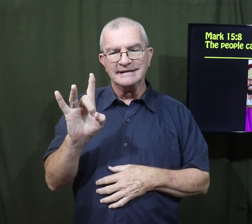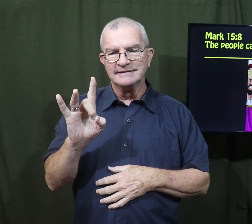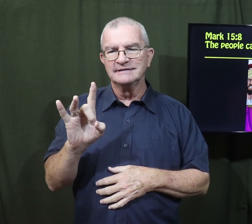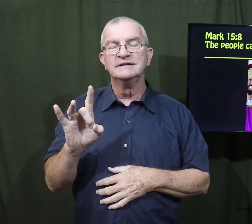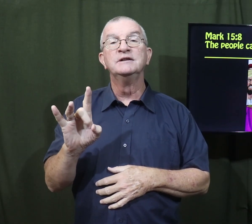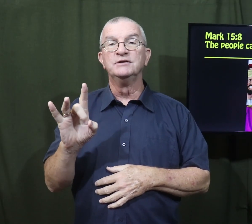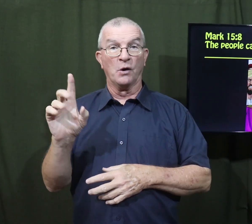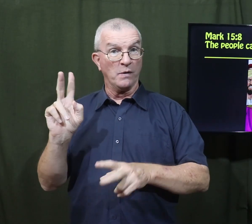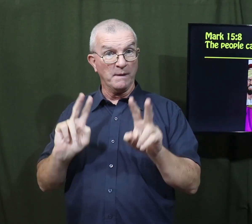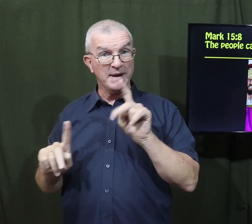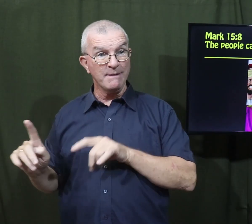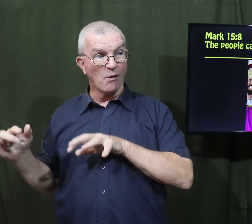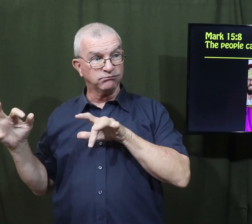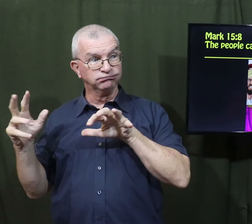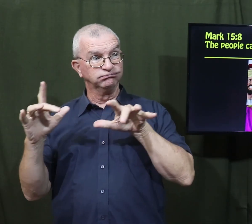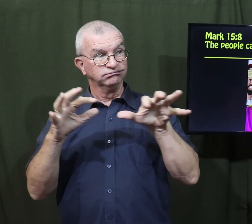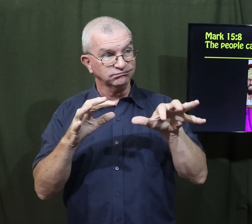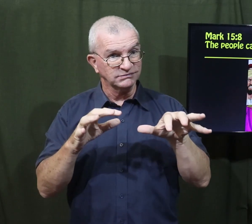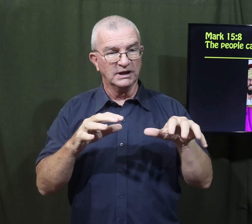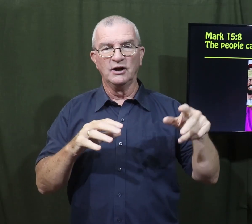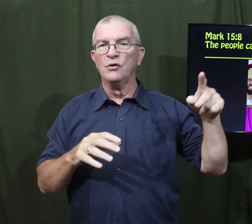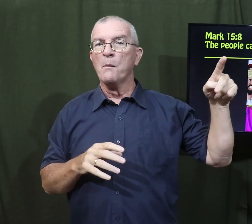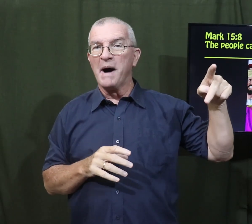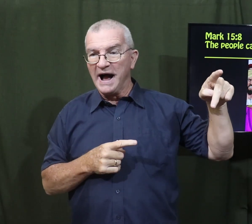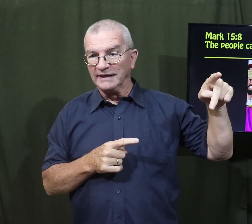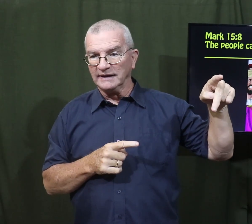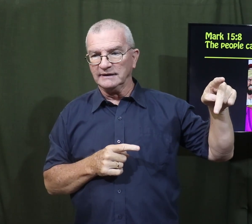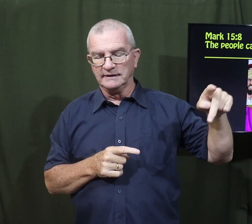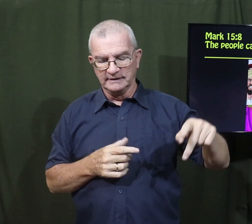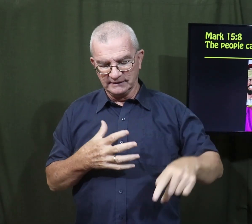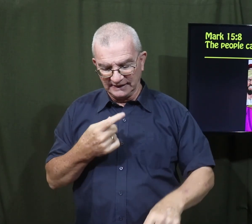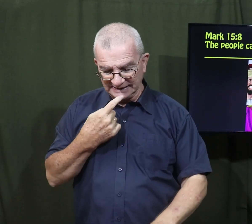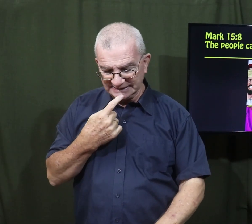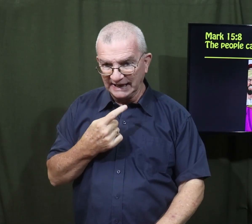Verse 8. So the people came to Pilate